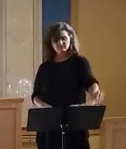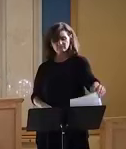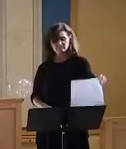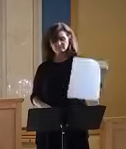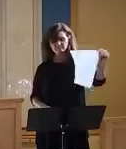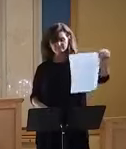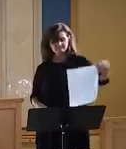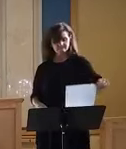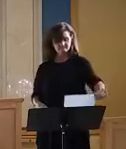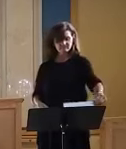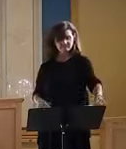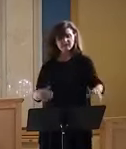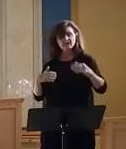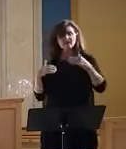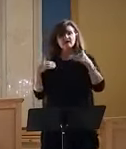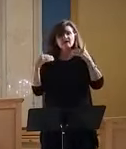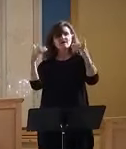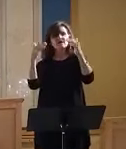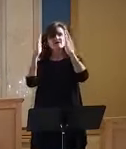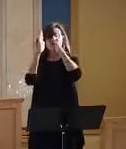Let us pray.